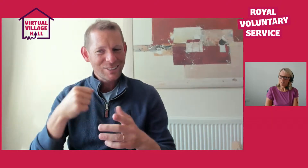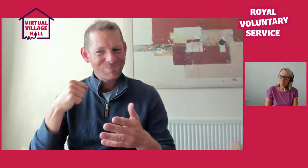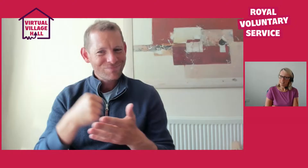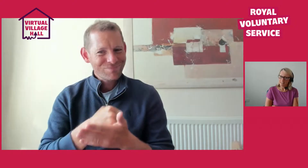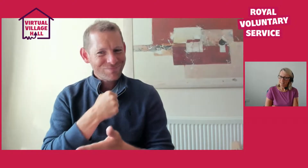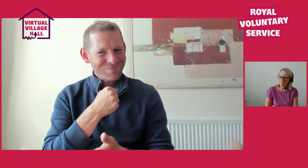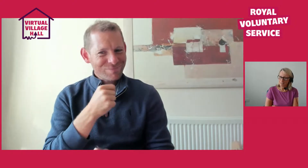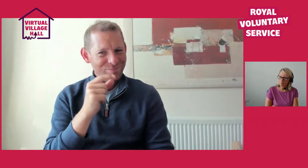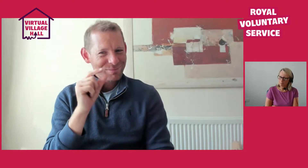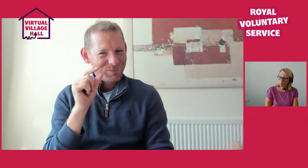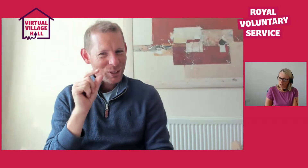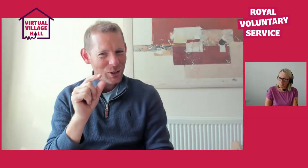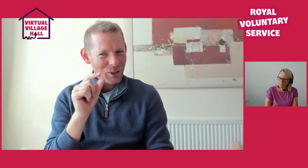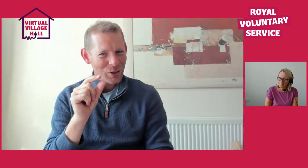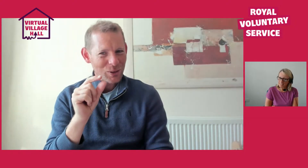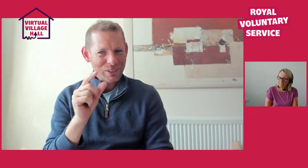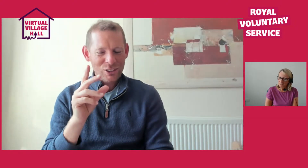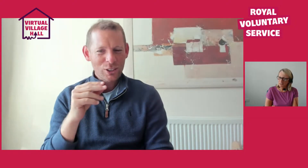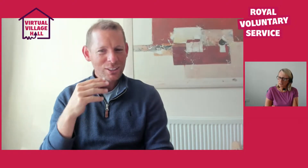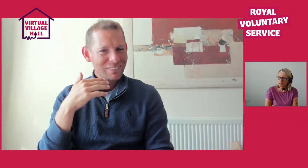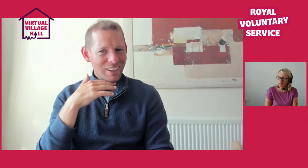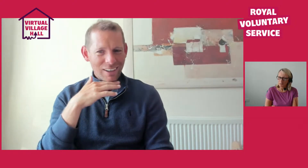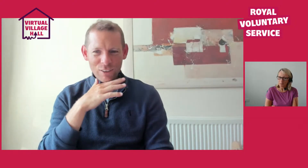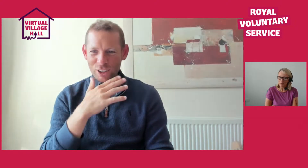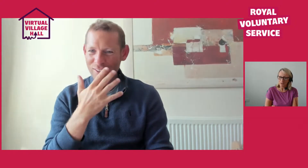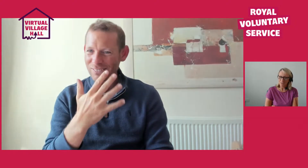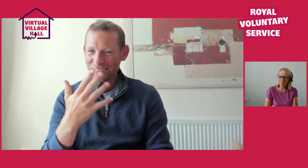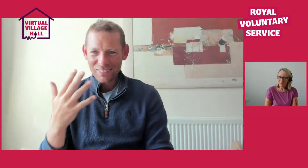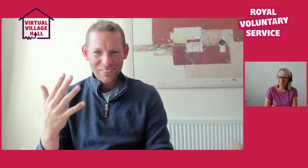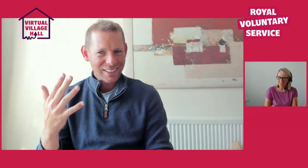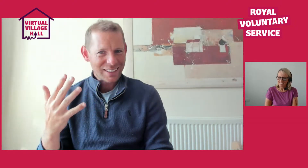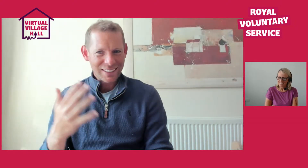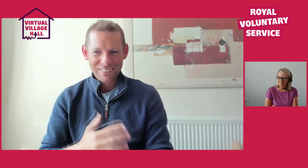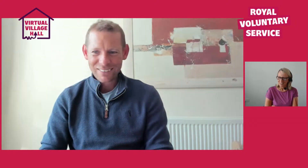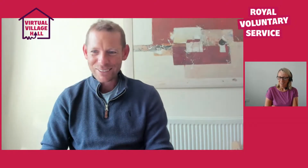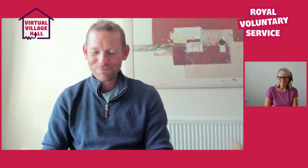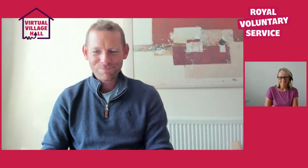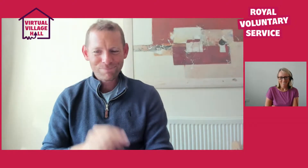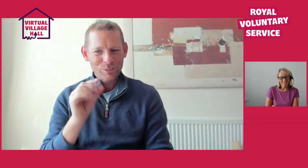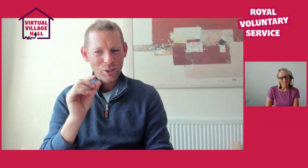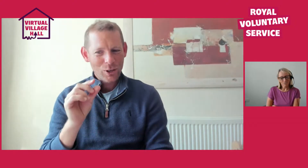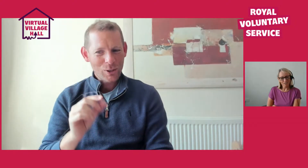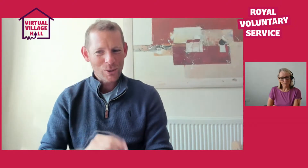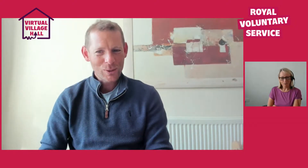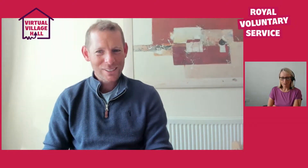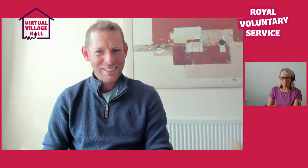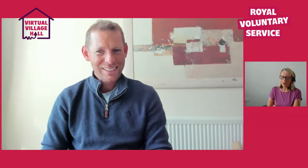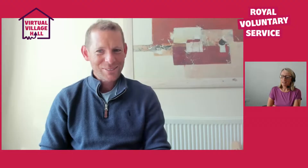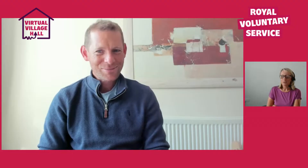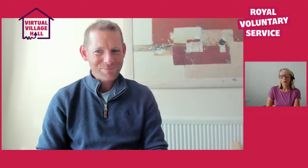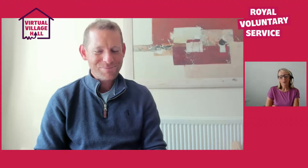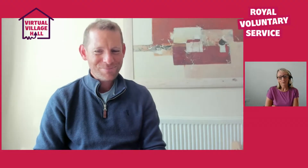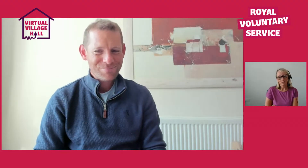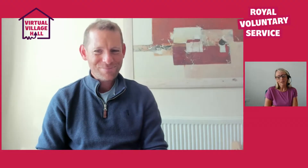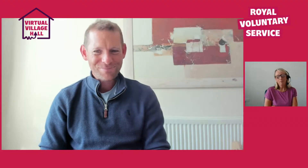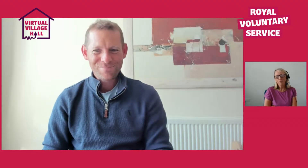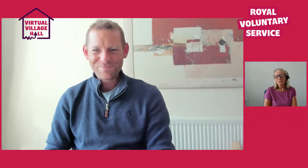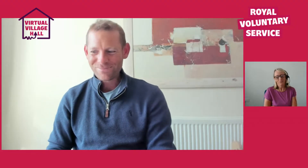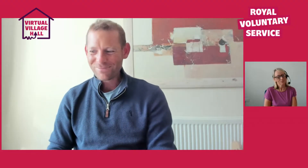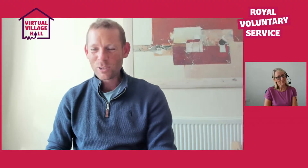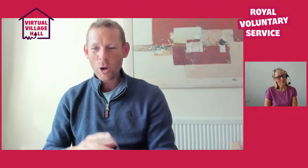Now, Christina, unfortunately, you were not even close. Well, you were